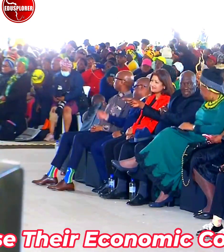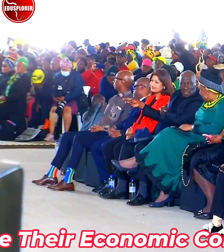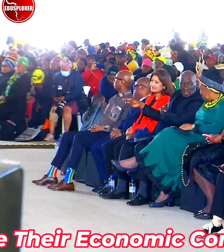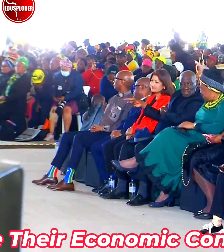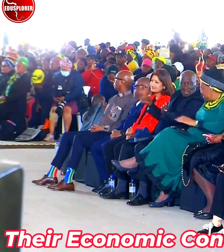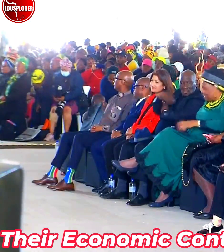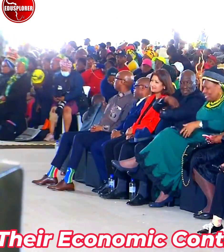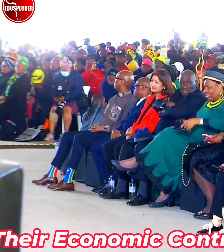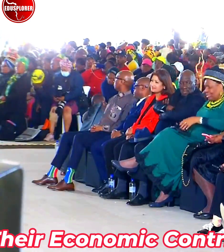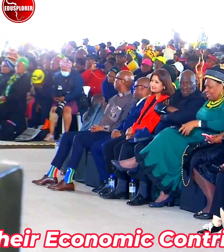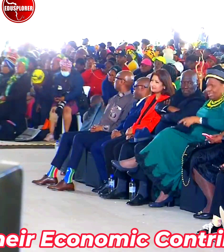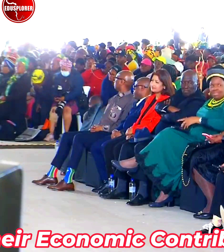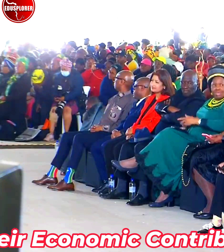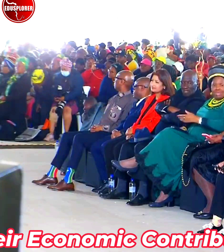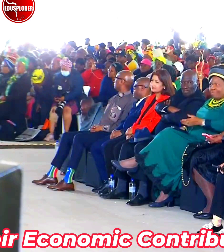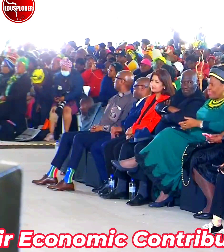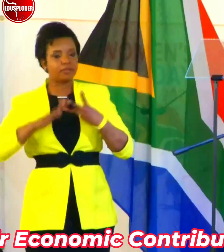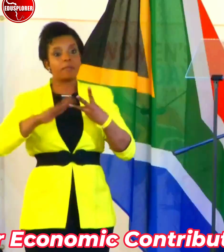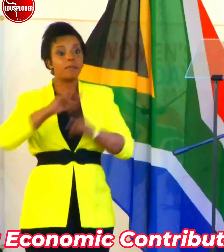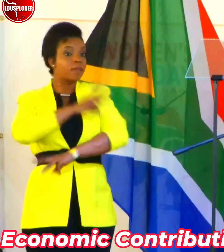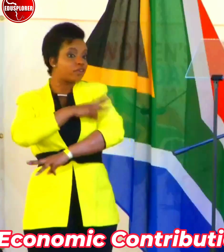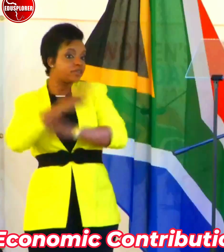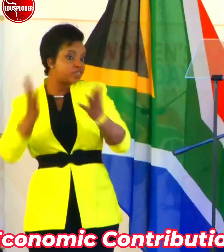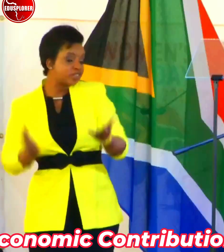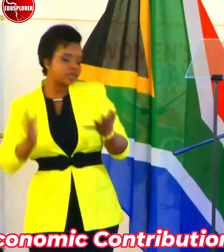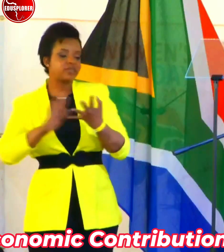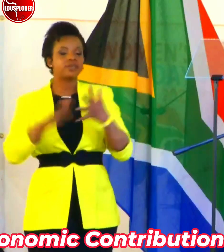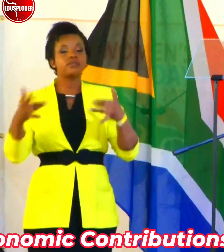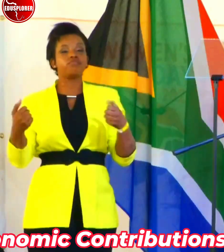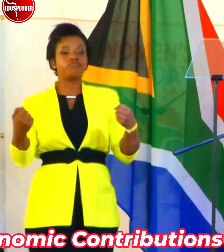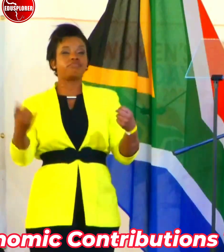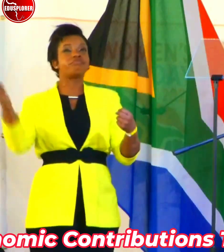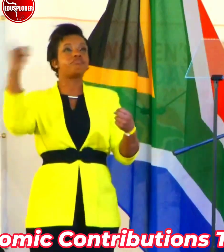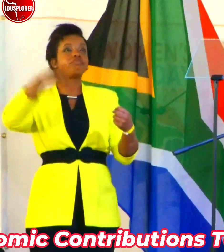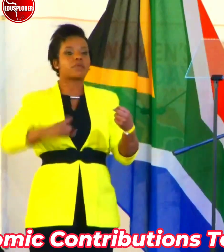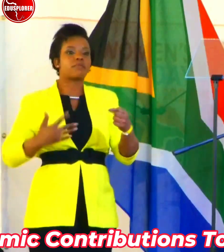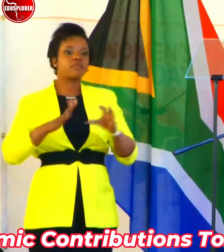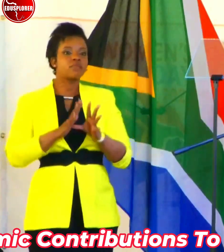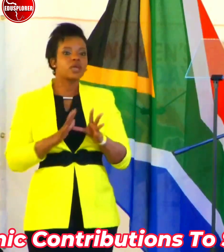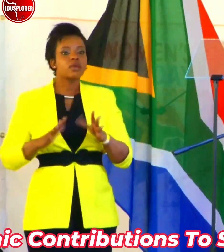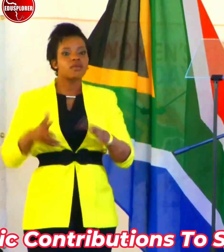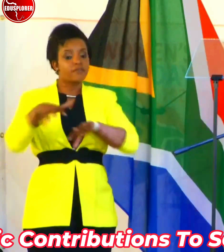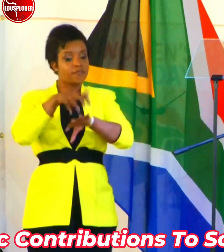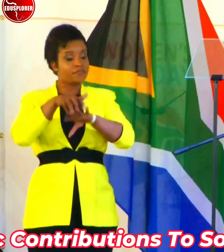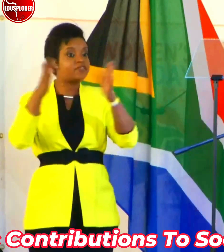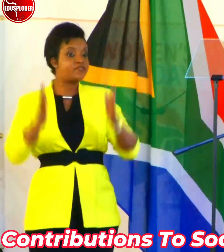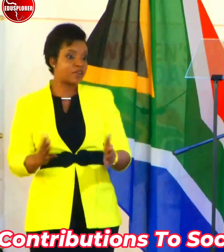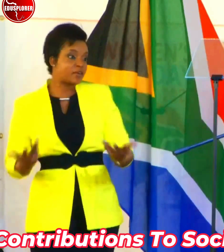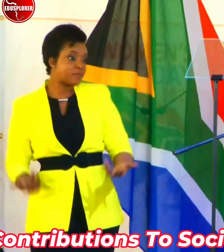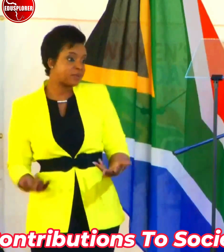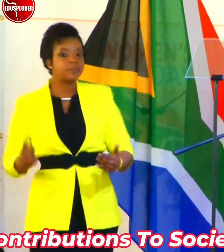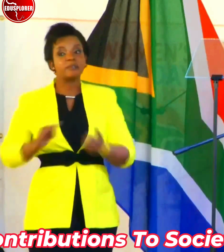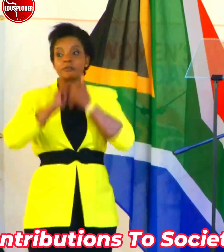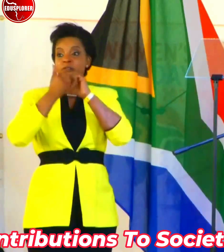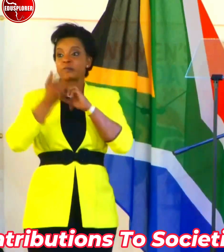scientists, as managers, as pilots, as farmers, as athletes,